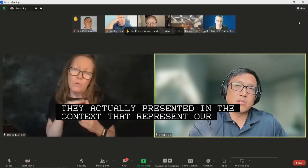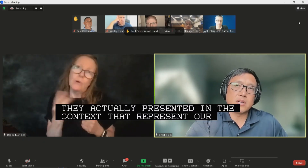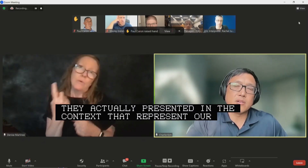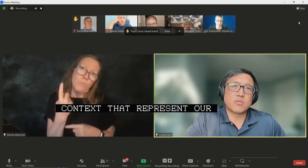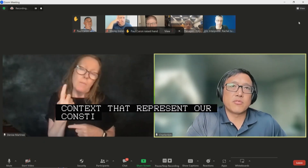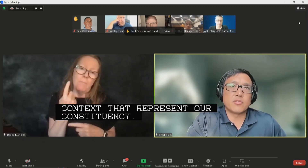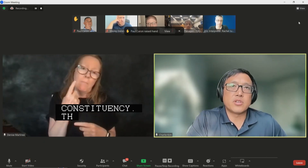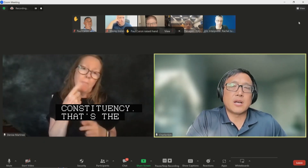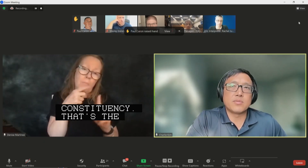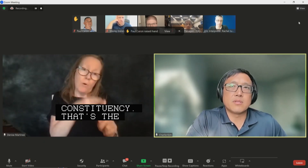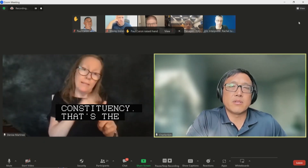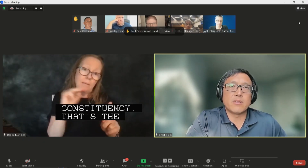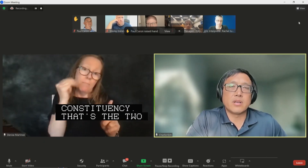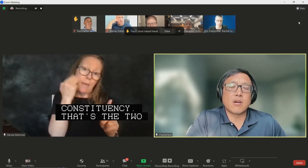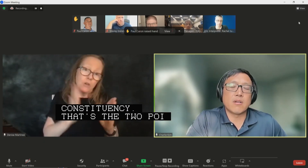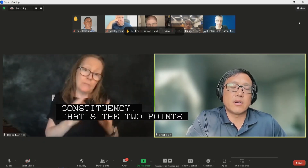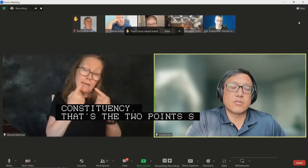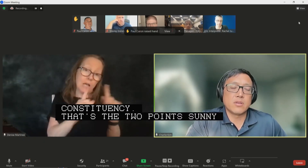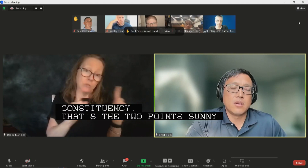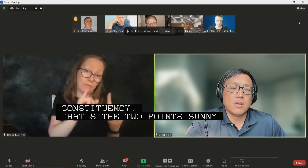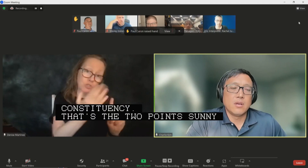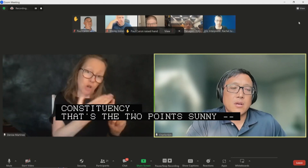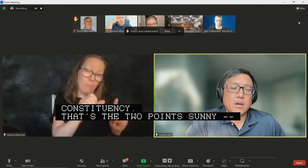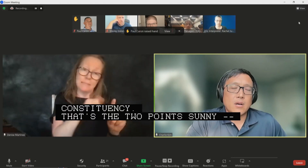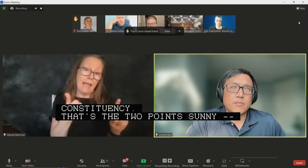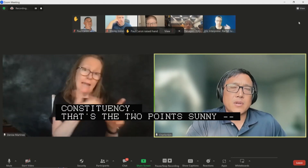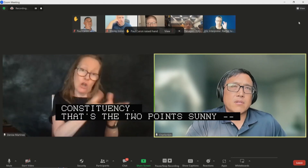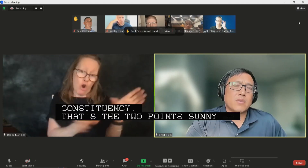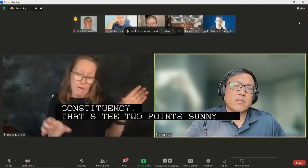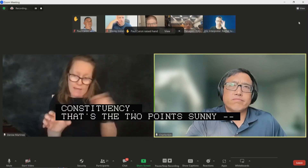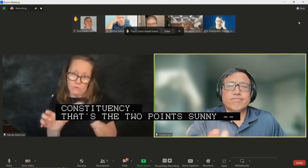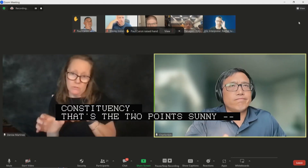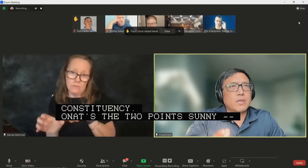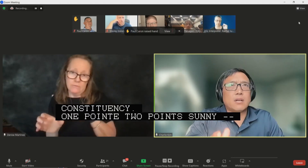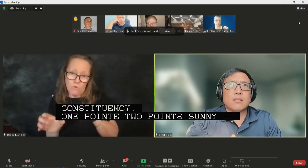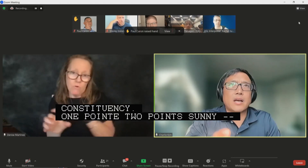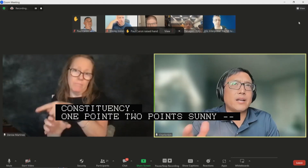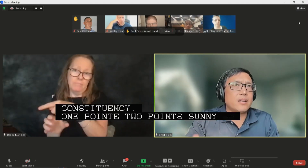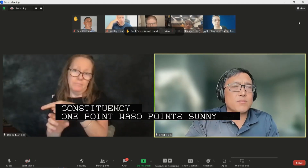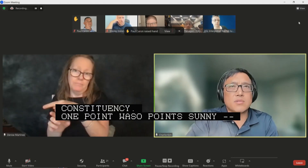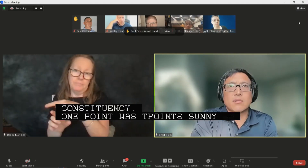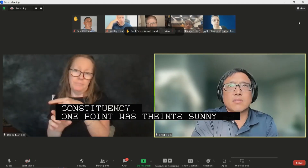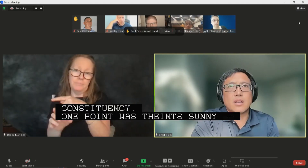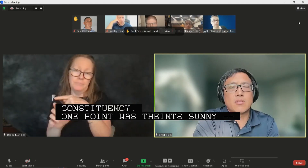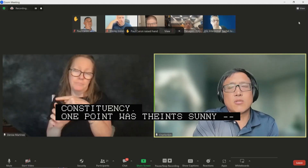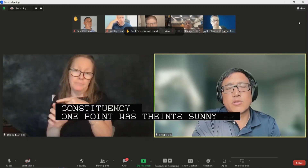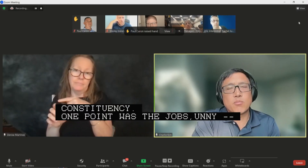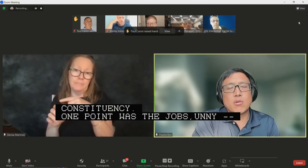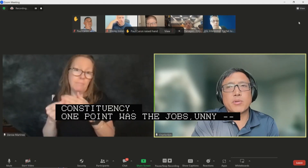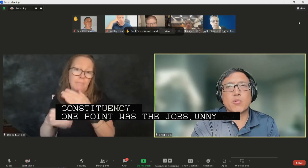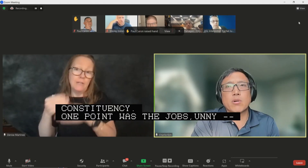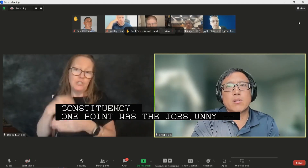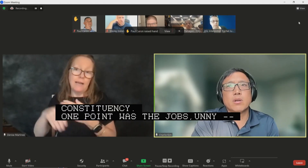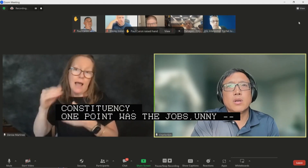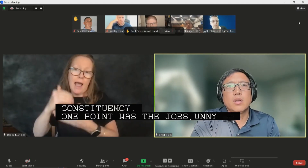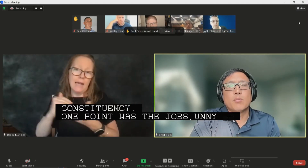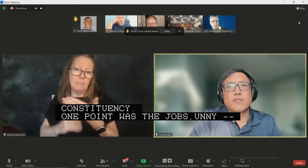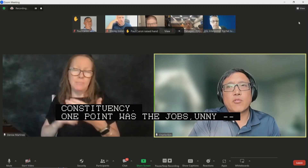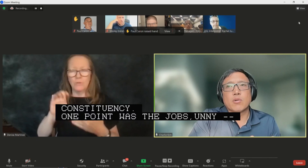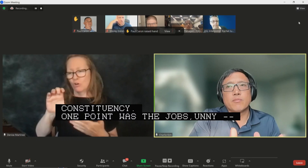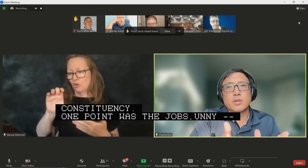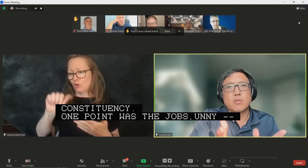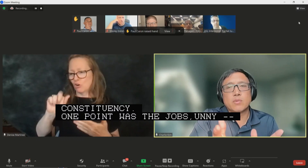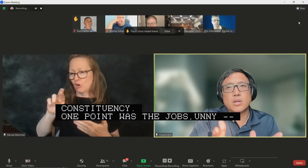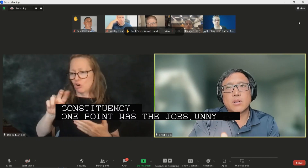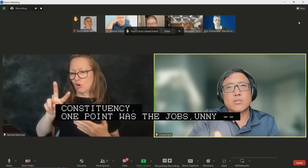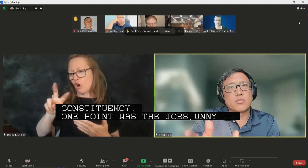with the mayor's announcements for jobs. Are there any carve-outs or line items, or I don't know the appropriate word, but